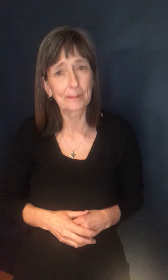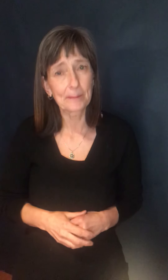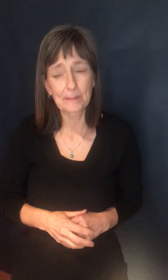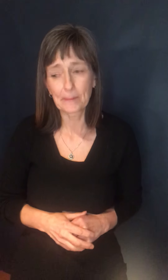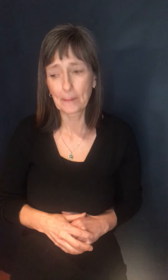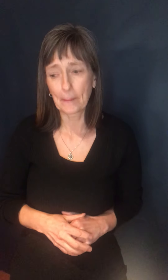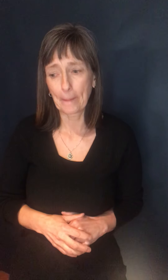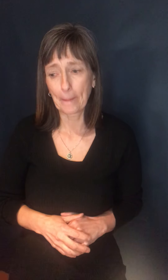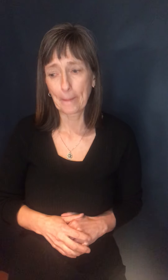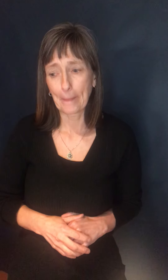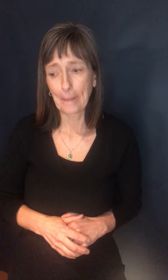Thank you.